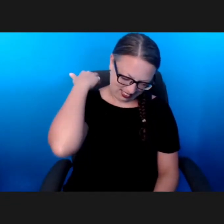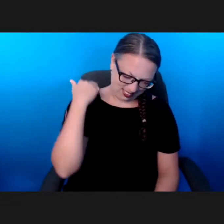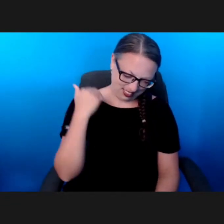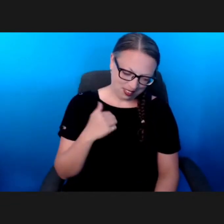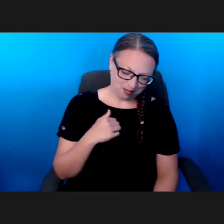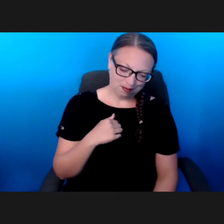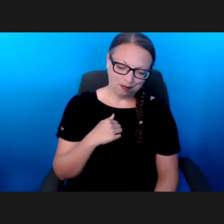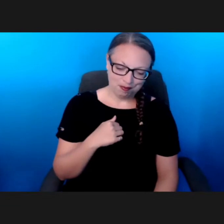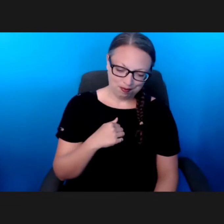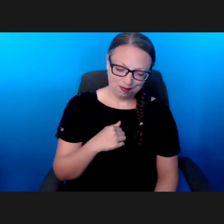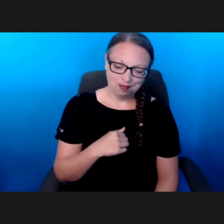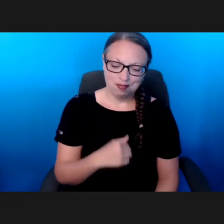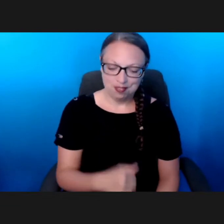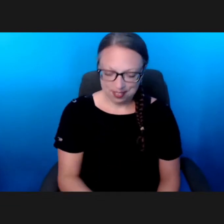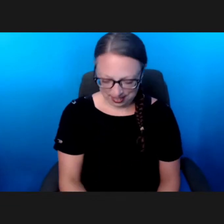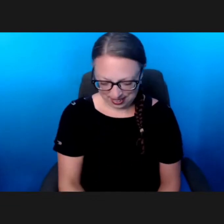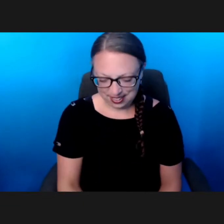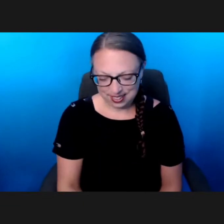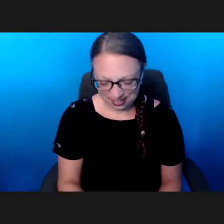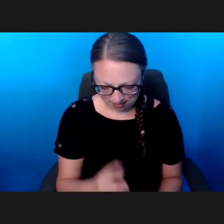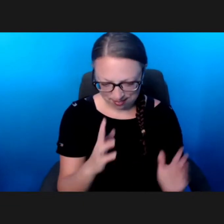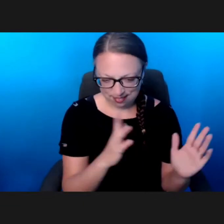At home, okay, I've read that.